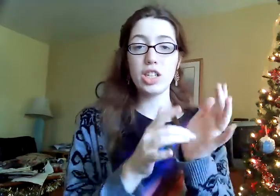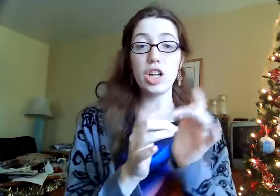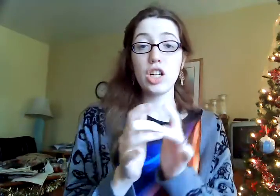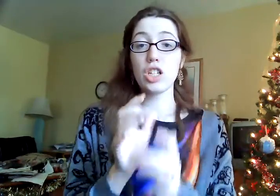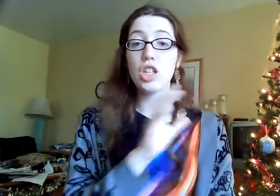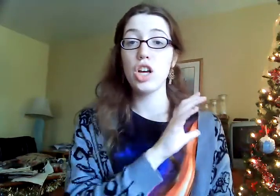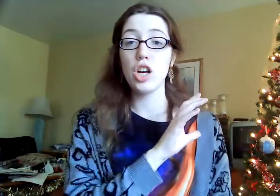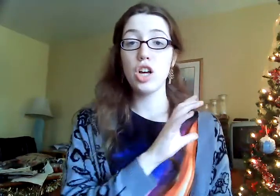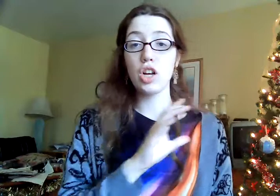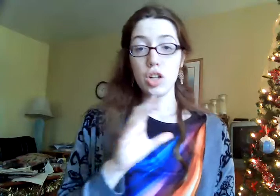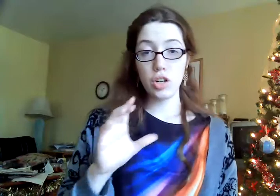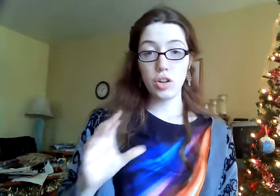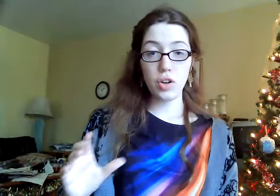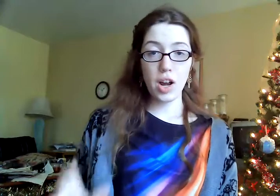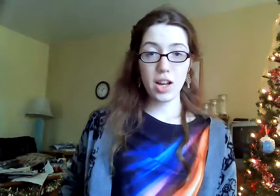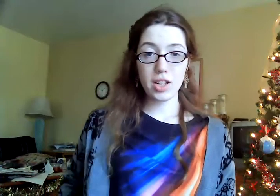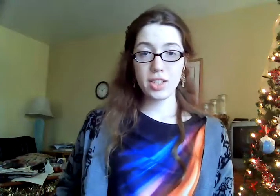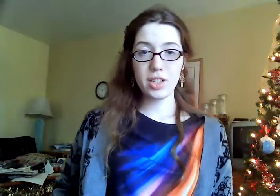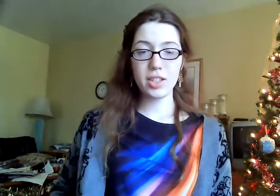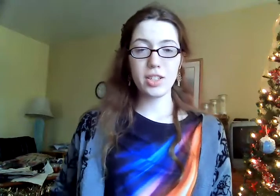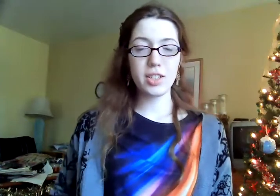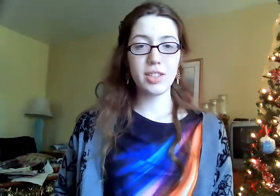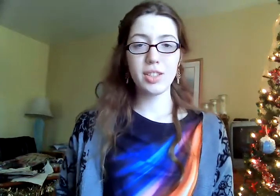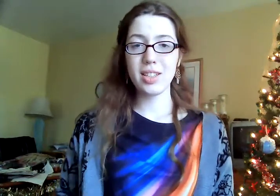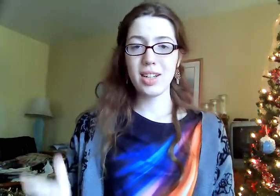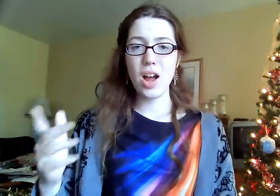Jesus the Christ.